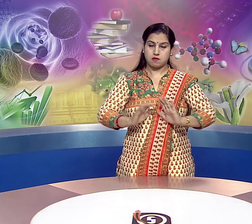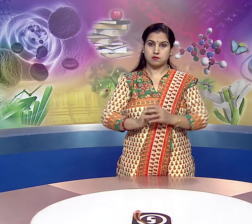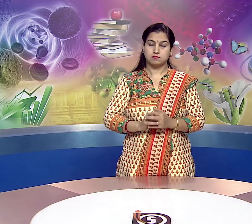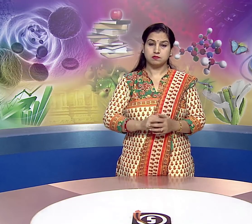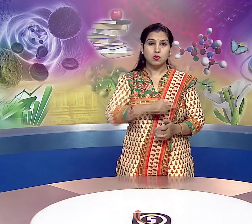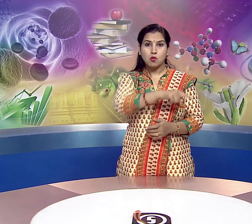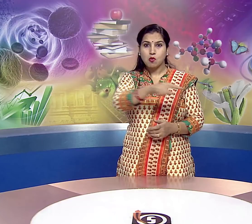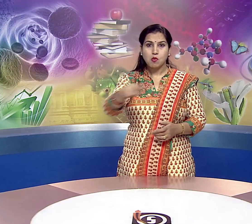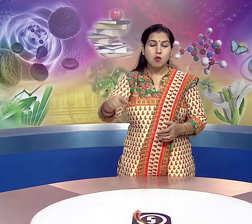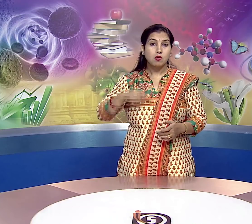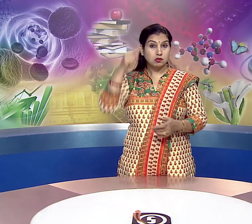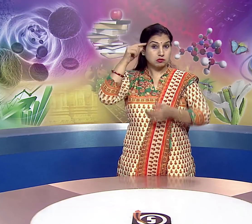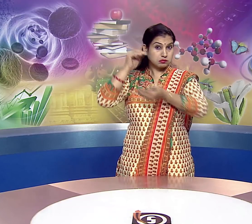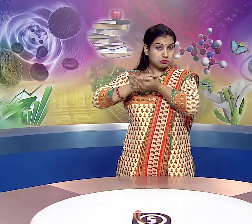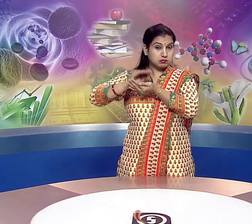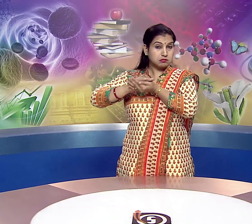have a wrong notion